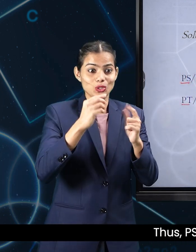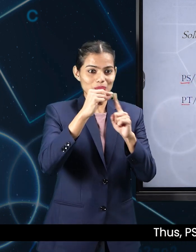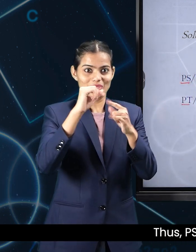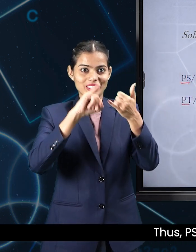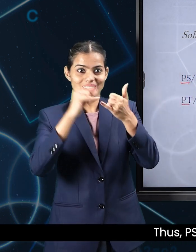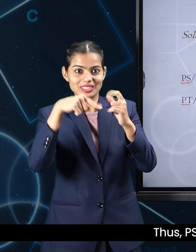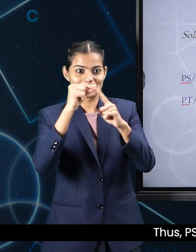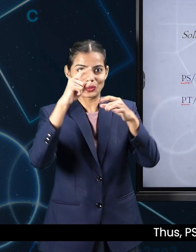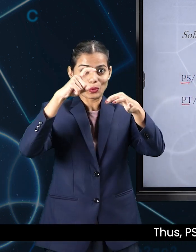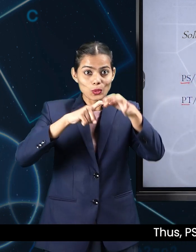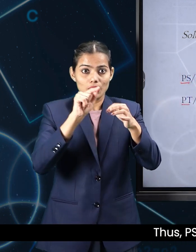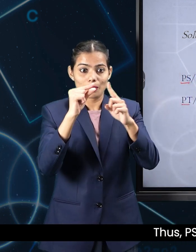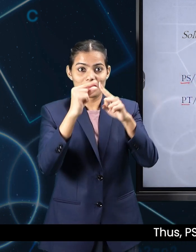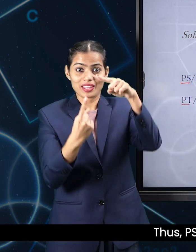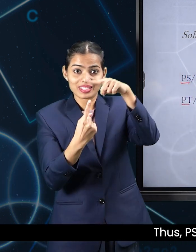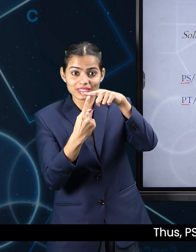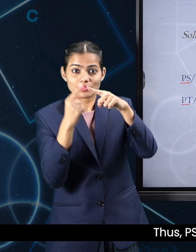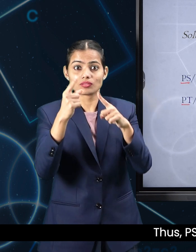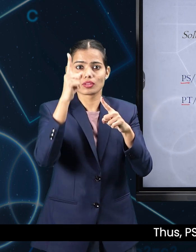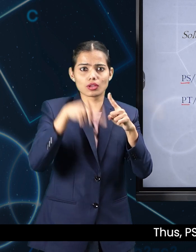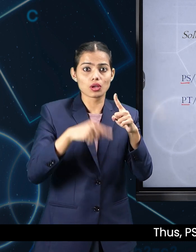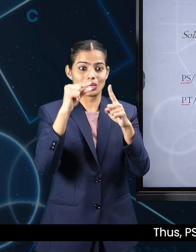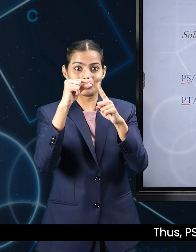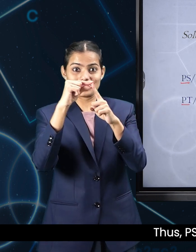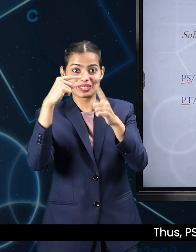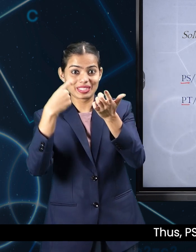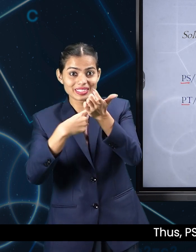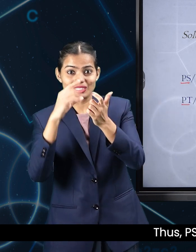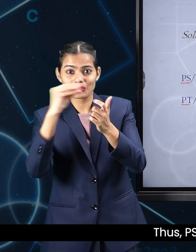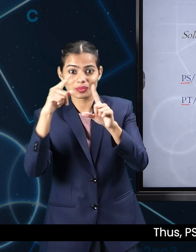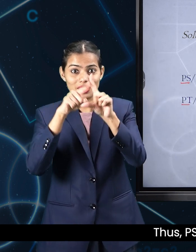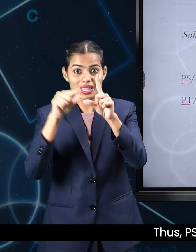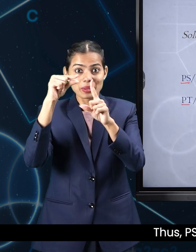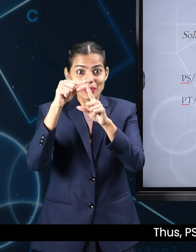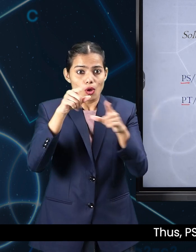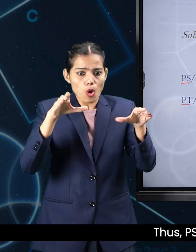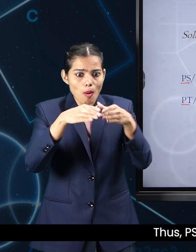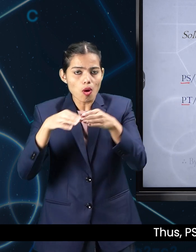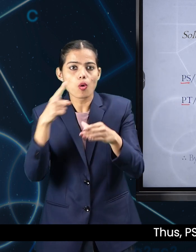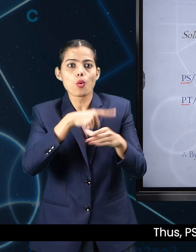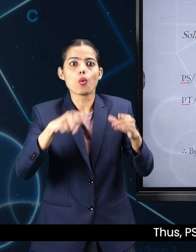Thus, P s by P q is equal to P t by P r and angle P is common.